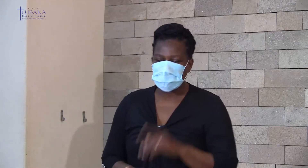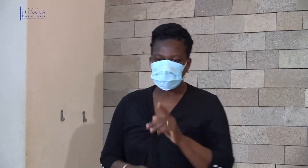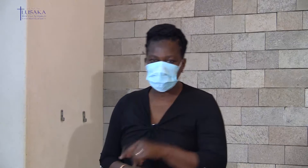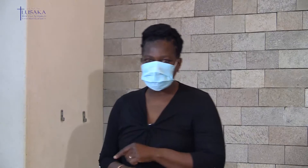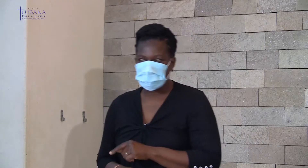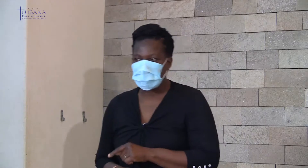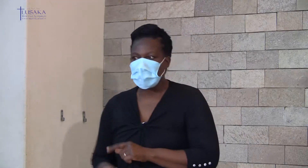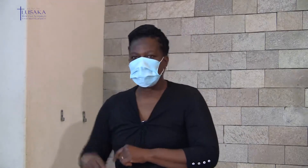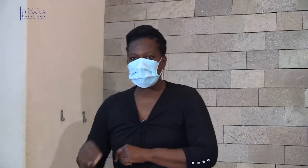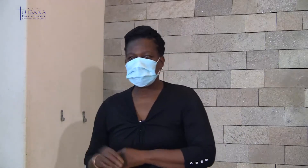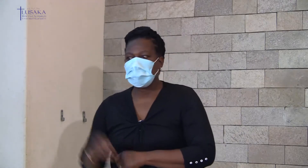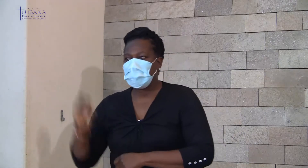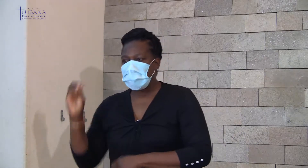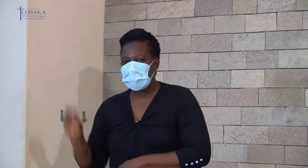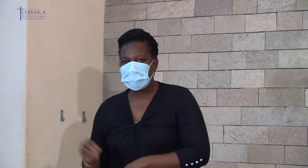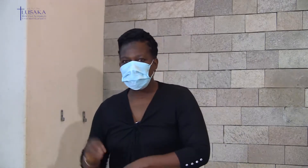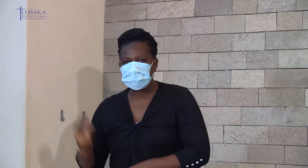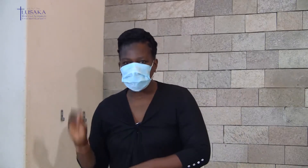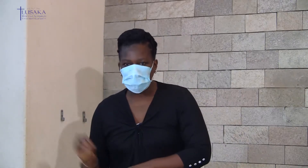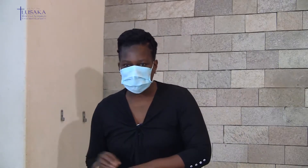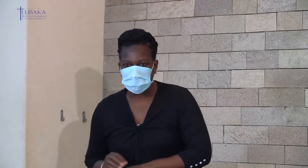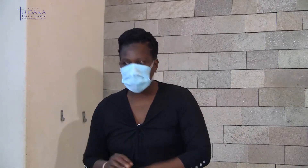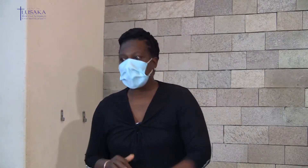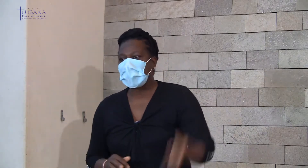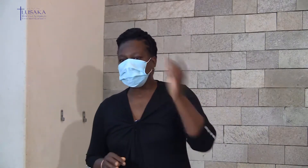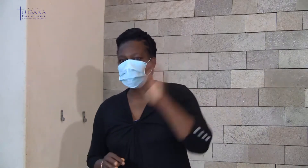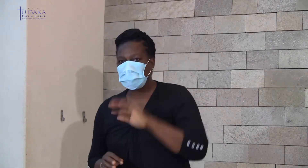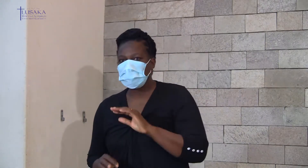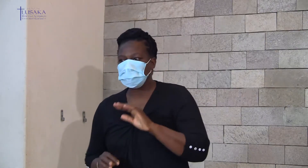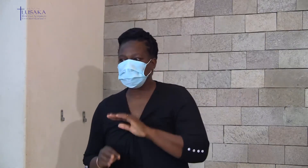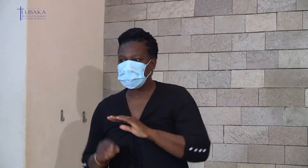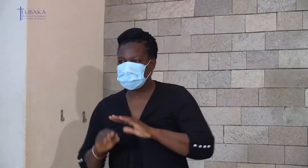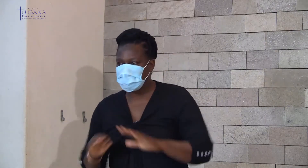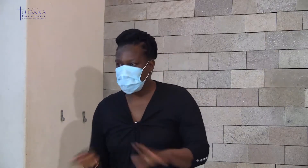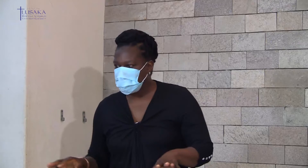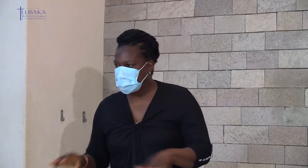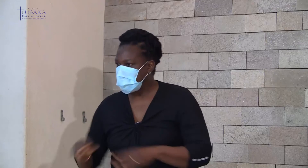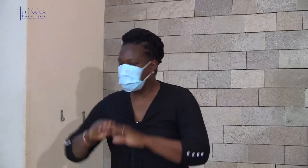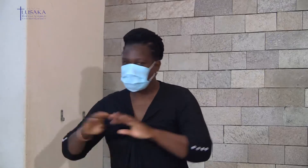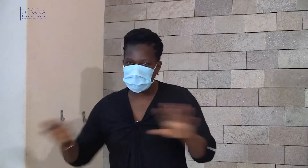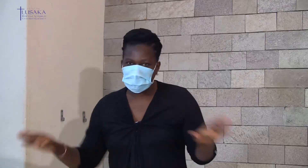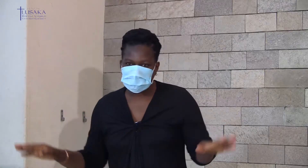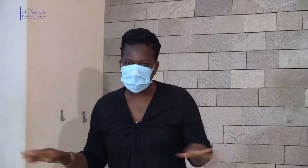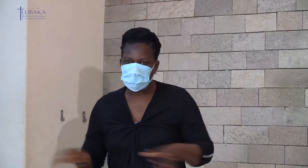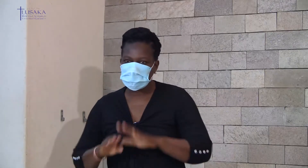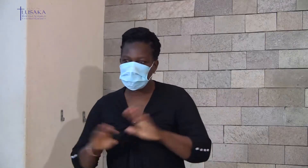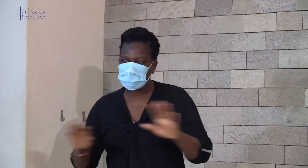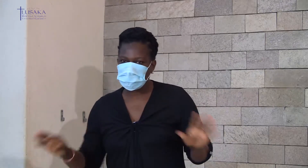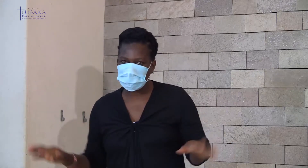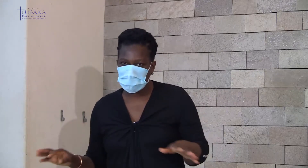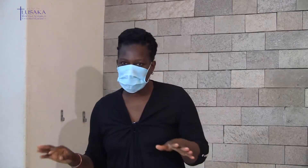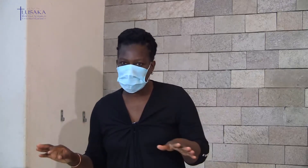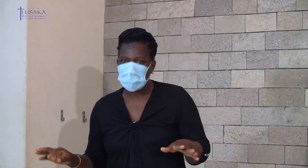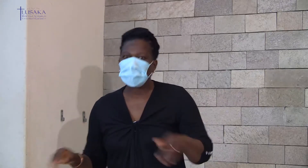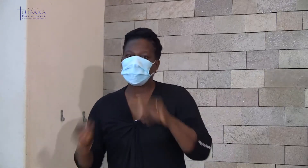told Joseph that Mary was chosen, and so he should not get worried about the relatives, what they are going